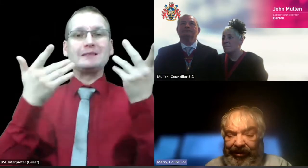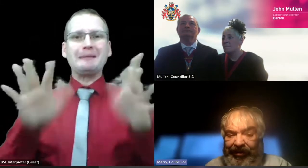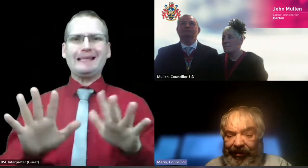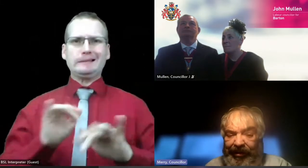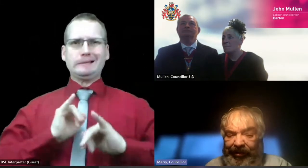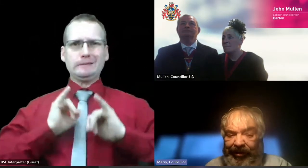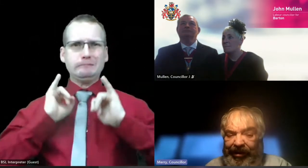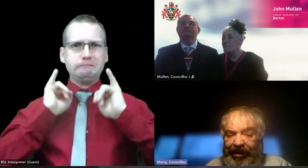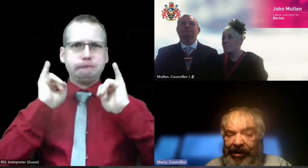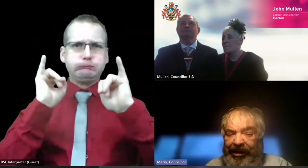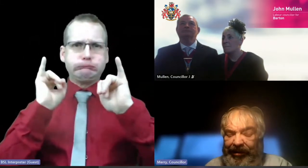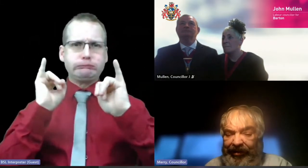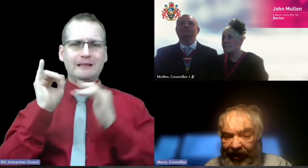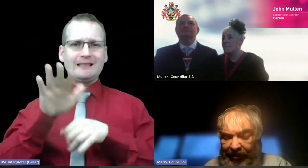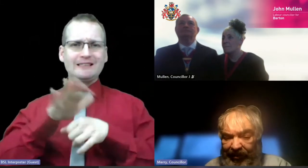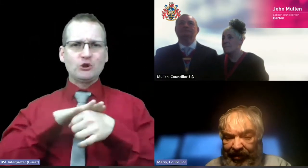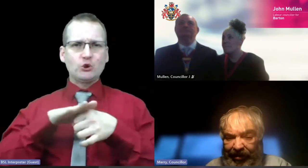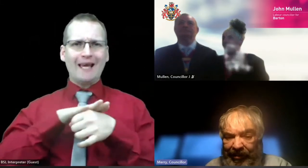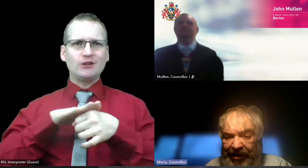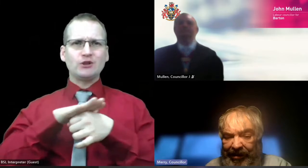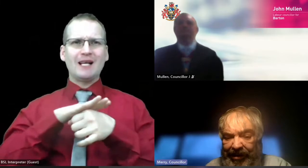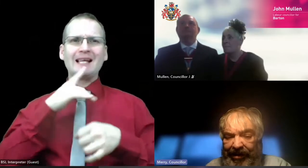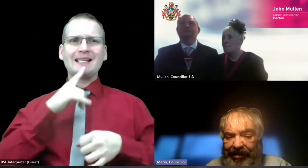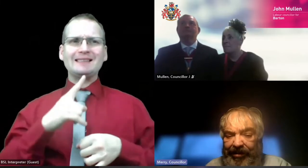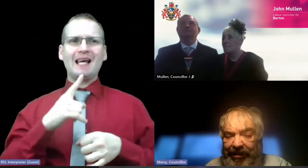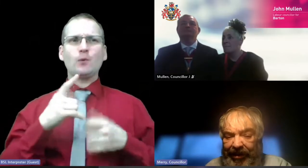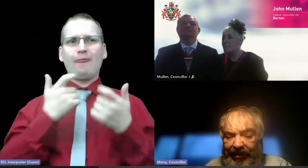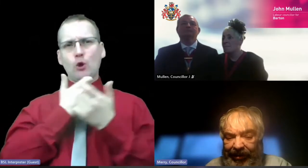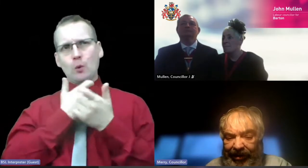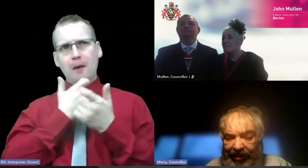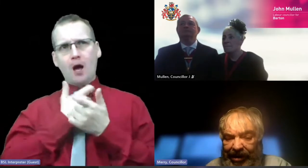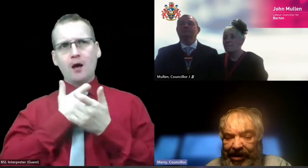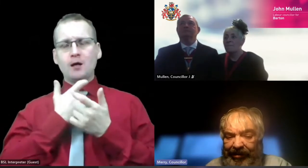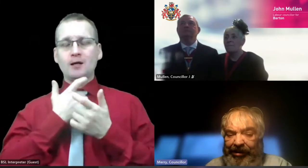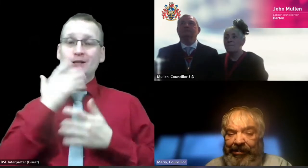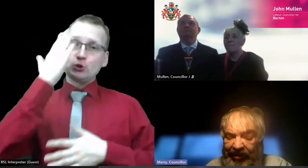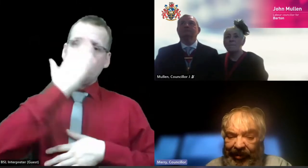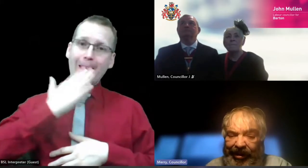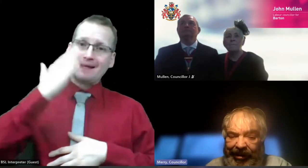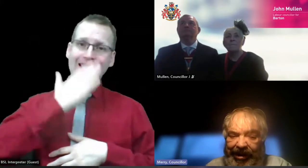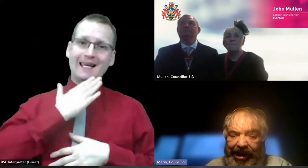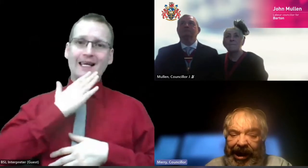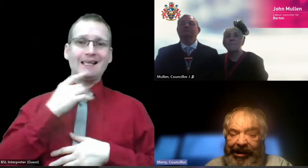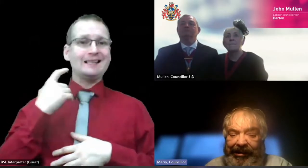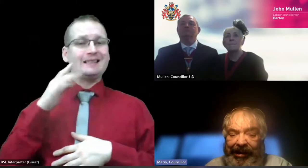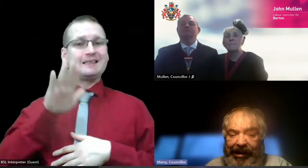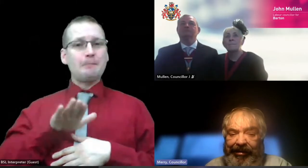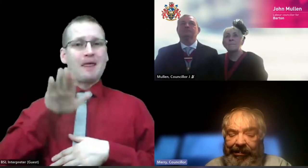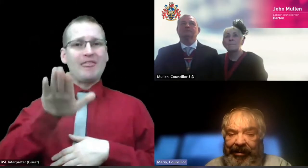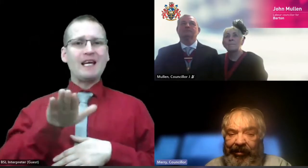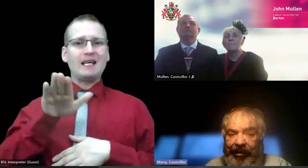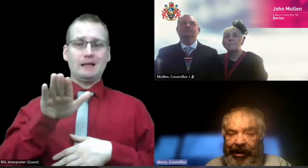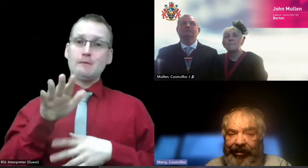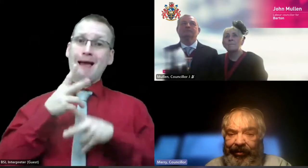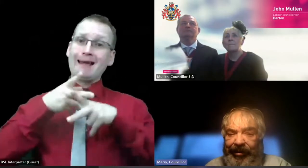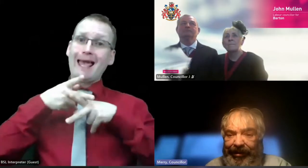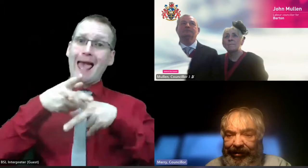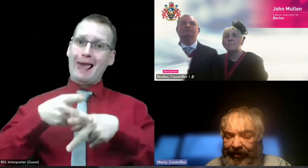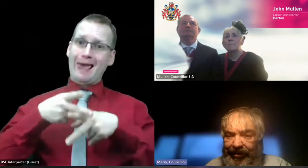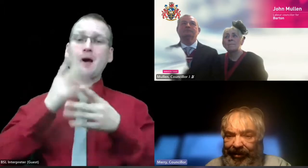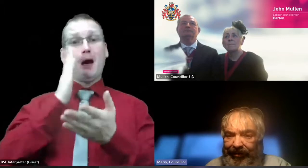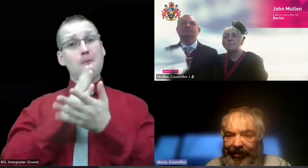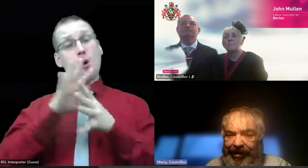horrendous situation, as I said, with humour, humility, sympathy, and caring above all else